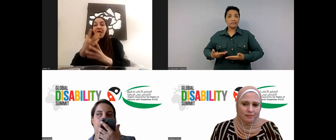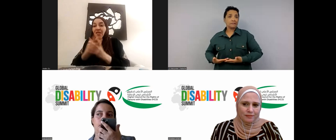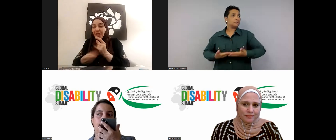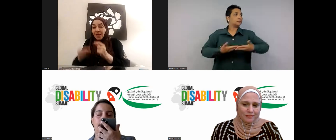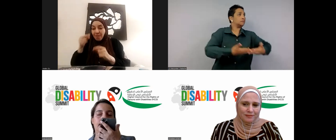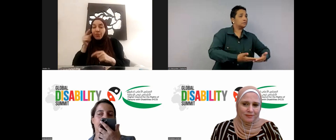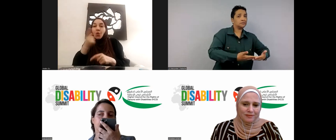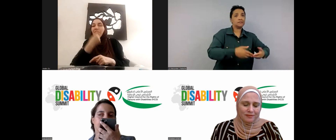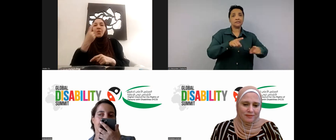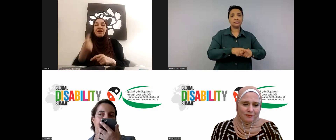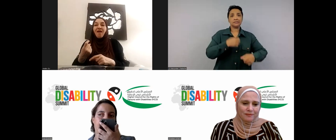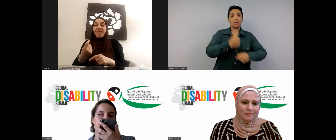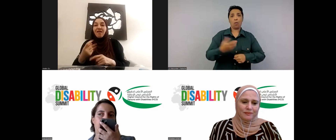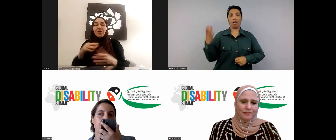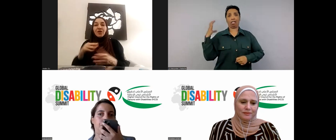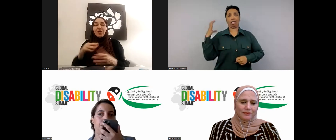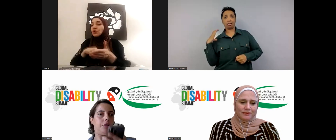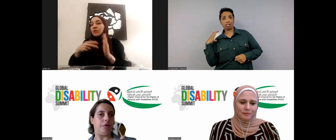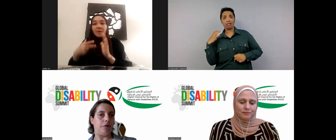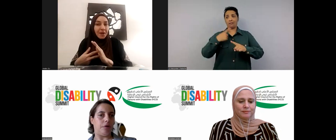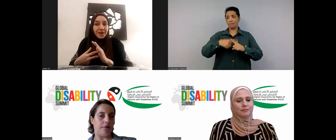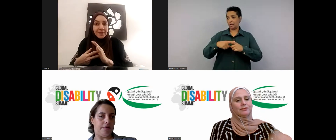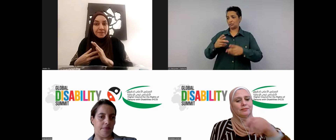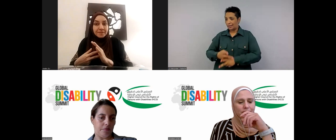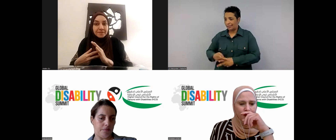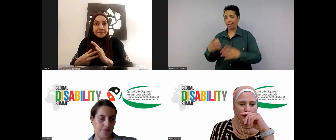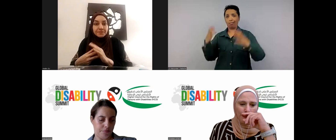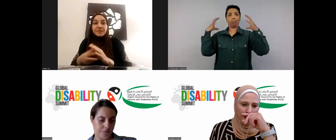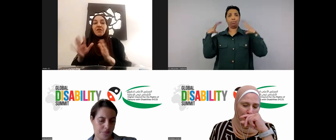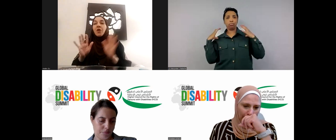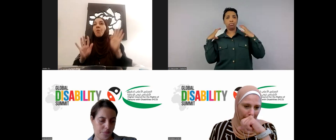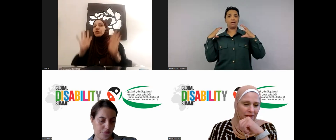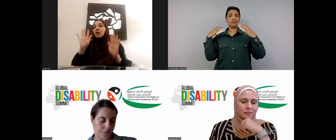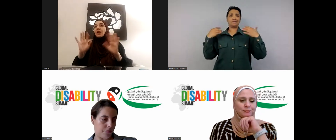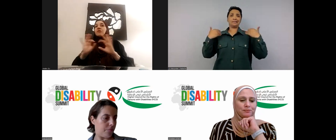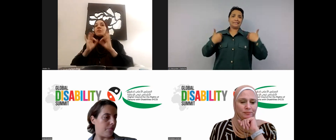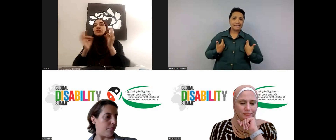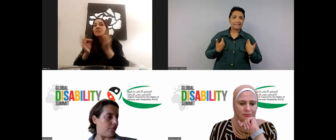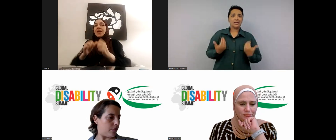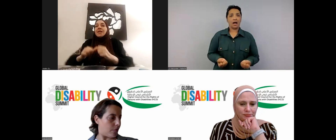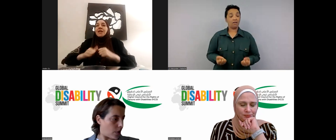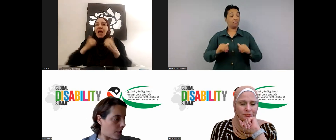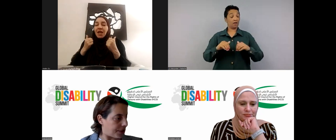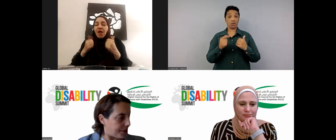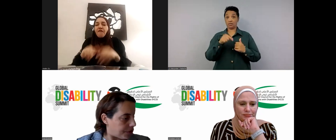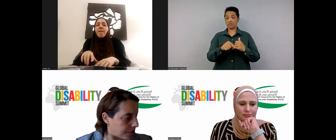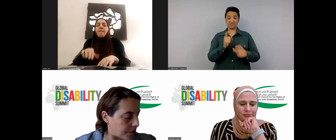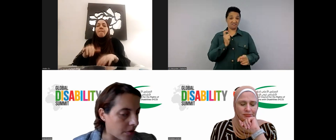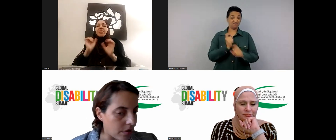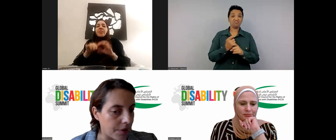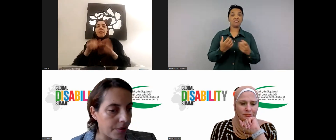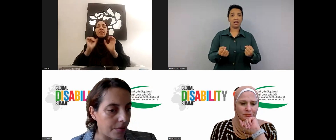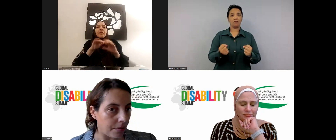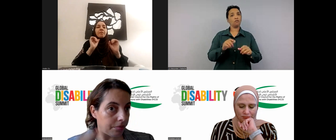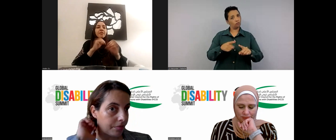responsibility of their work and the responsibilities of taking care or giving care to their children with